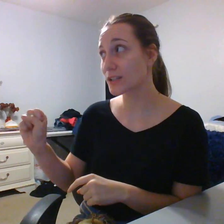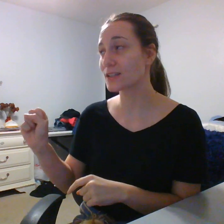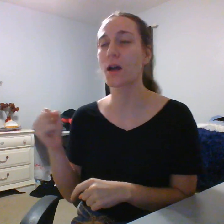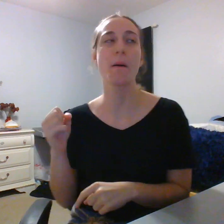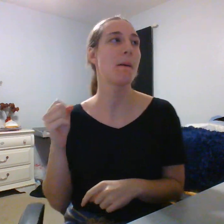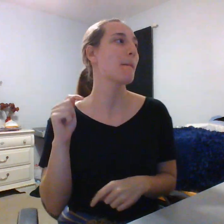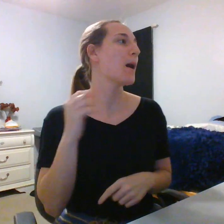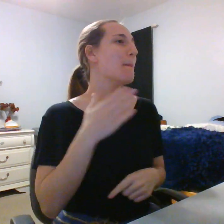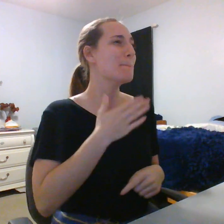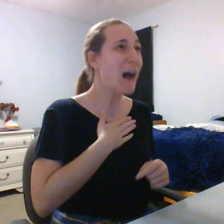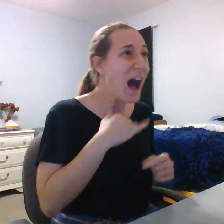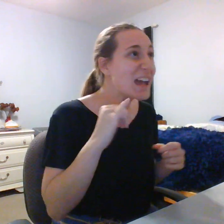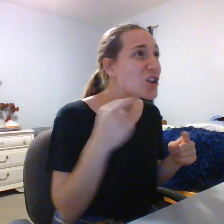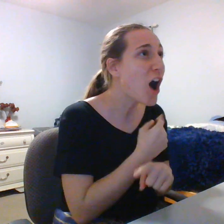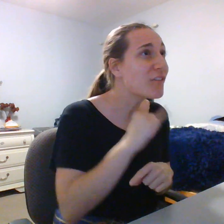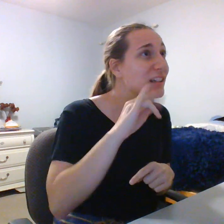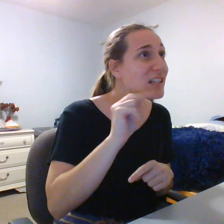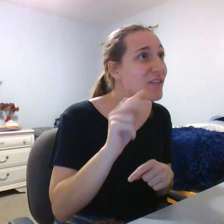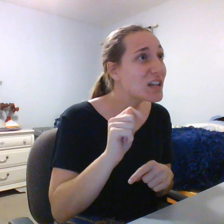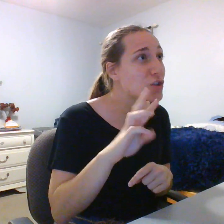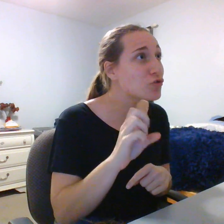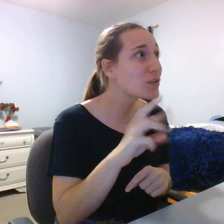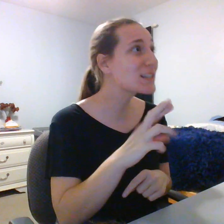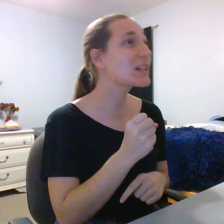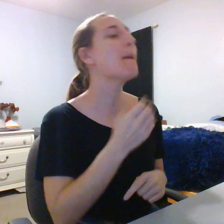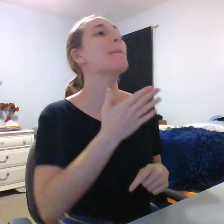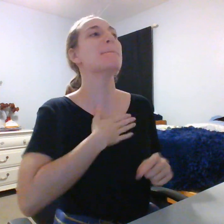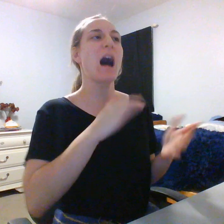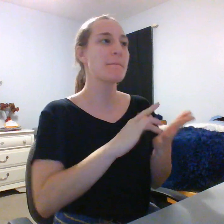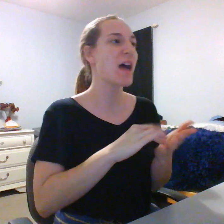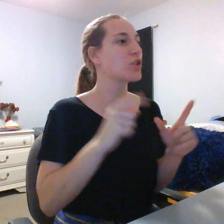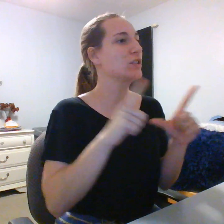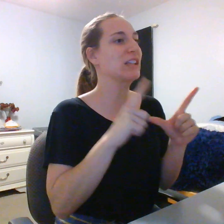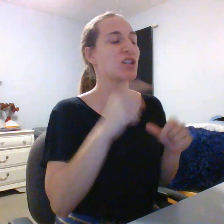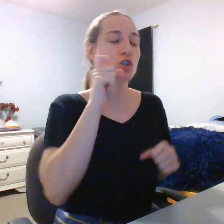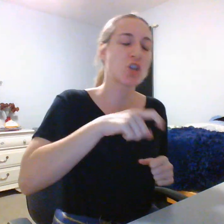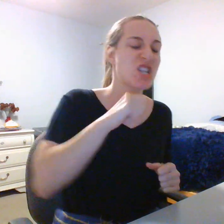license should not be in this man's hands. He is dangerous. Come on, look.